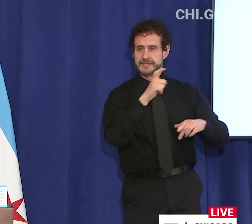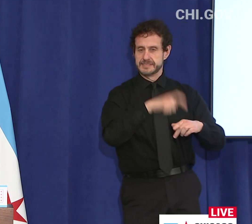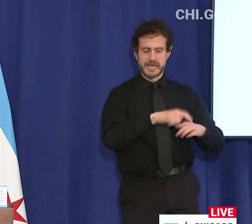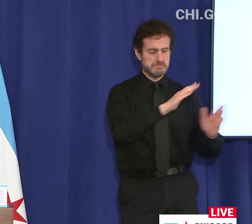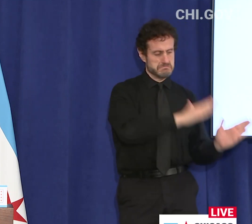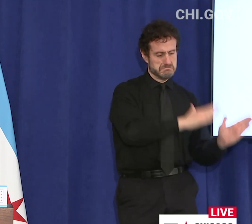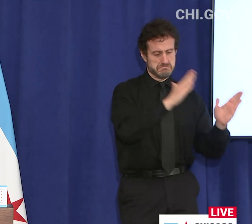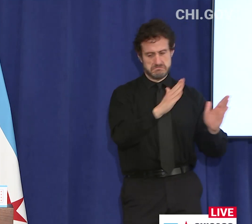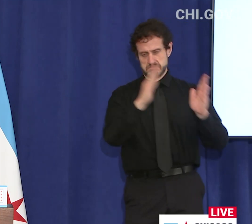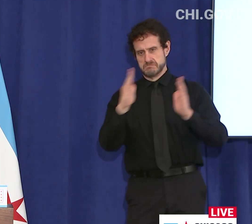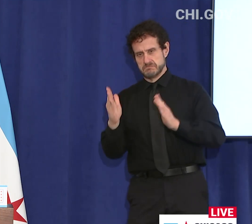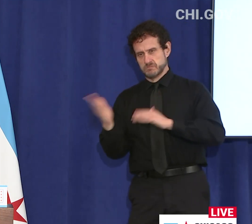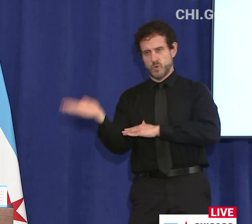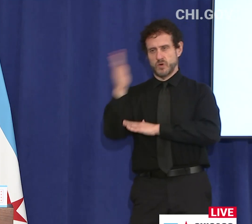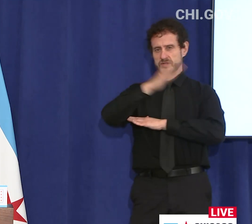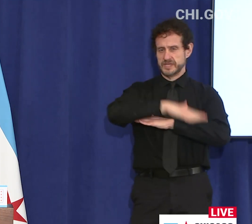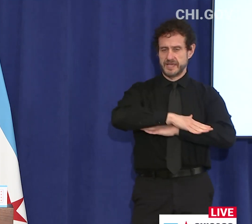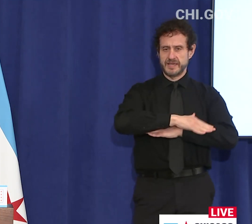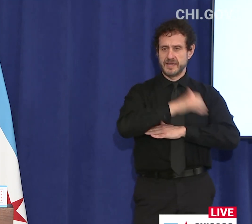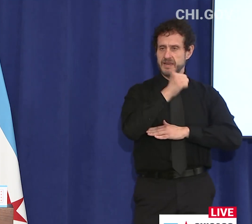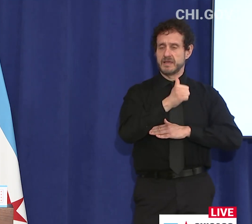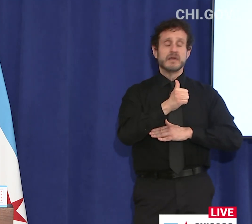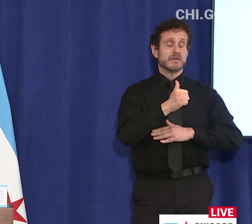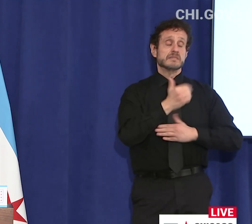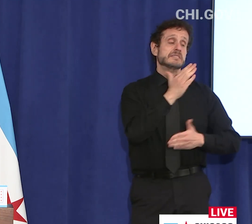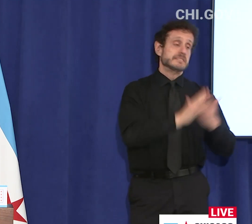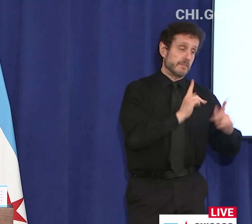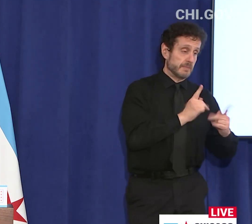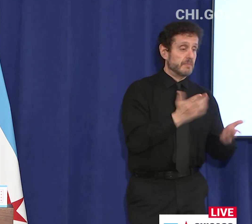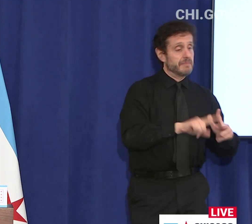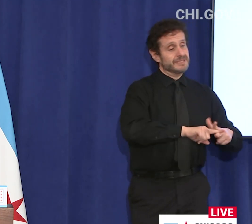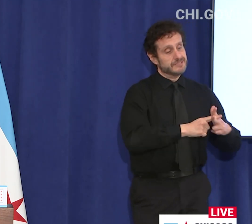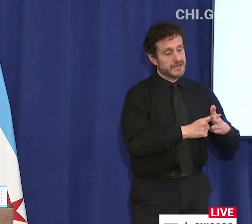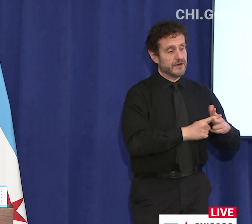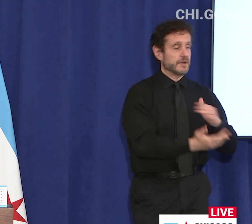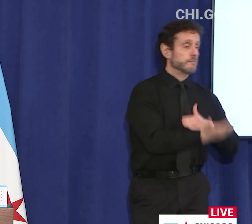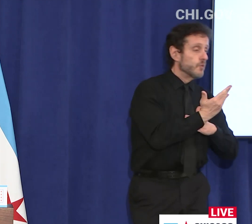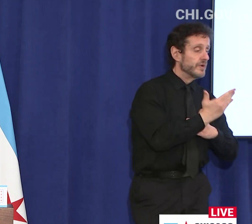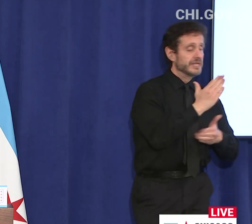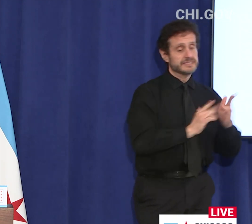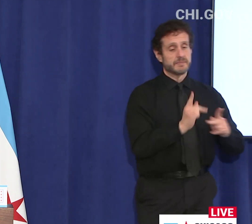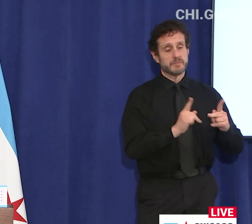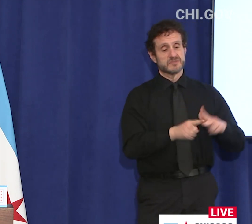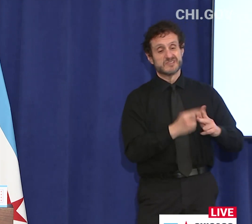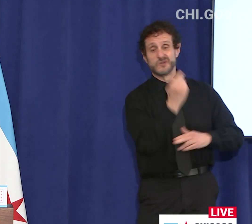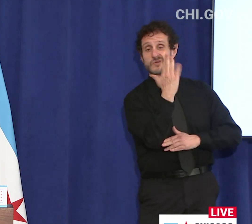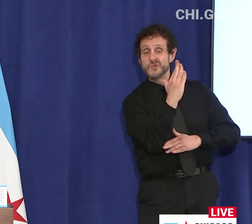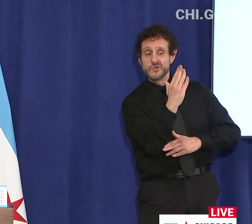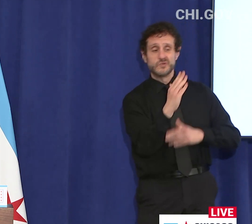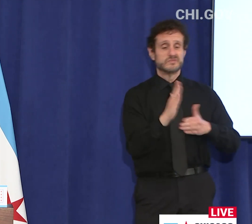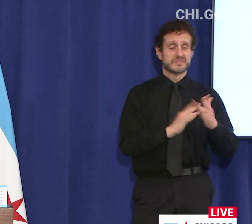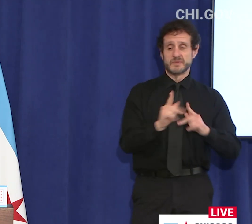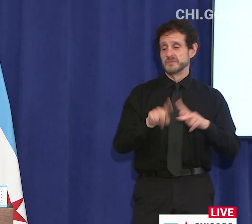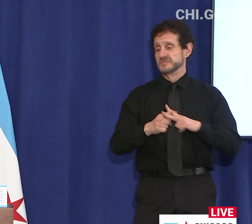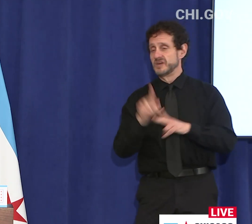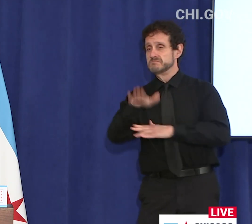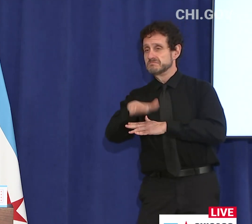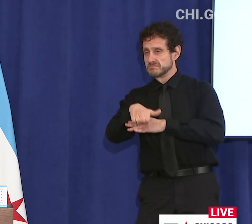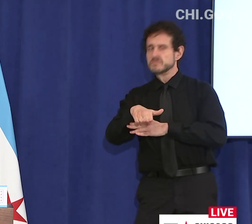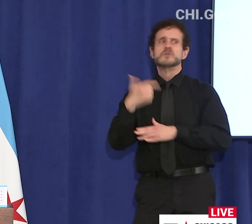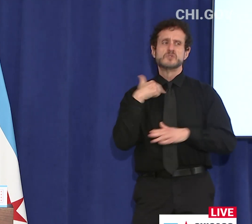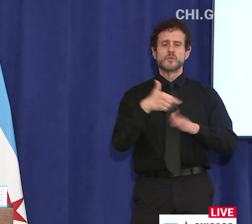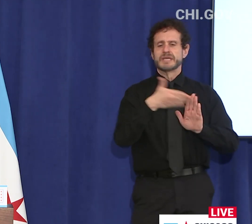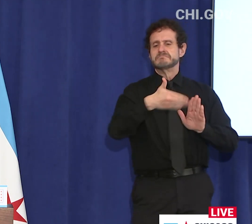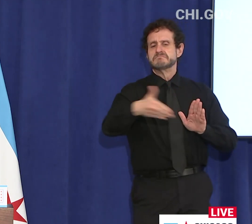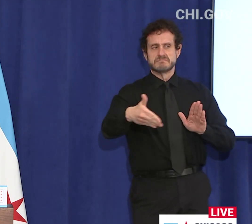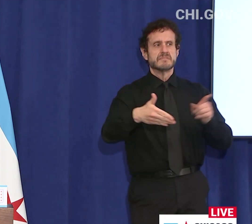that we can spread out the amount of people that are going to be on really the CTA, but also Metro at any given time.